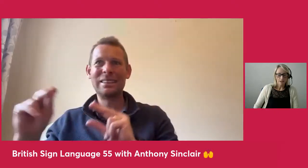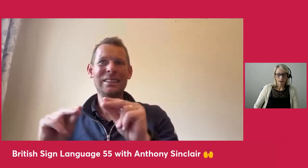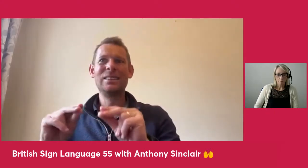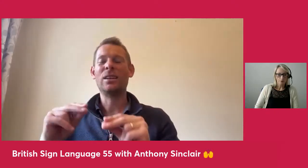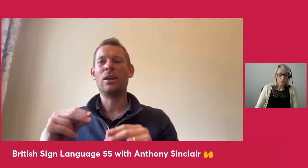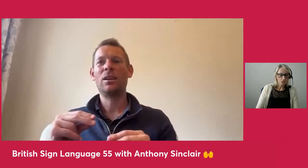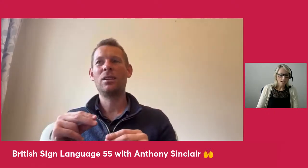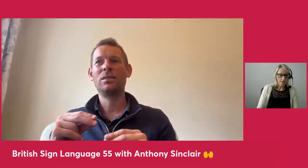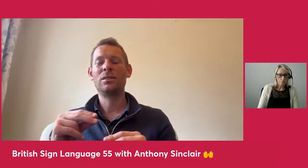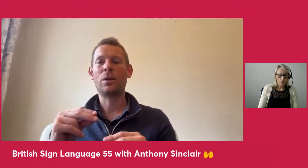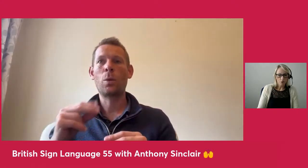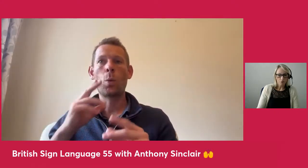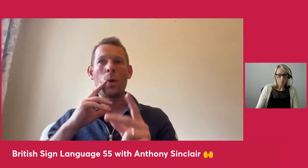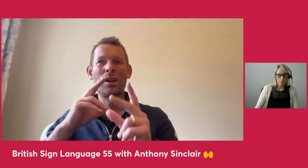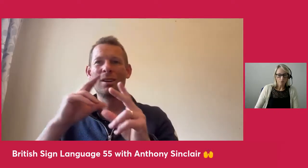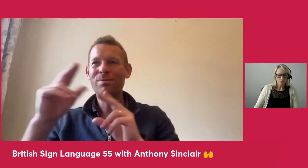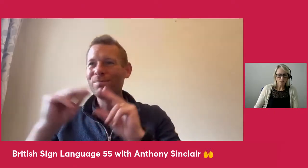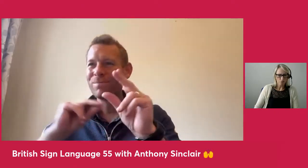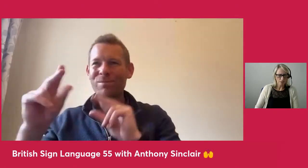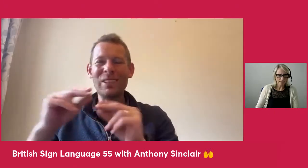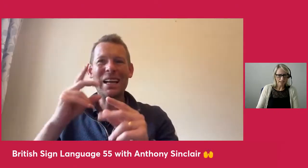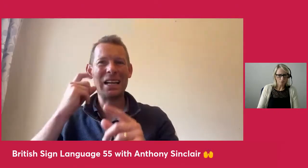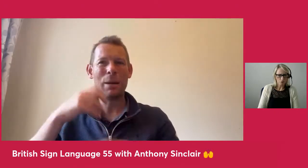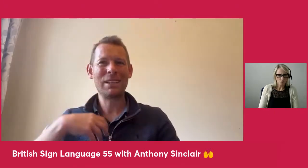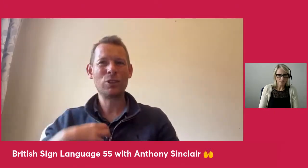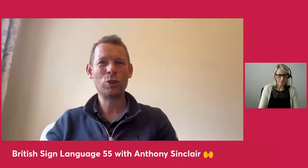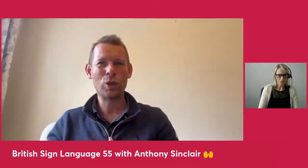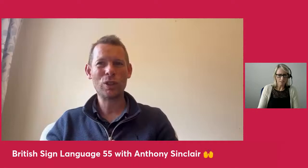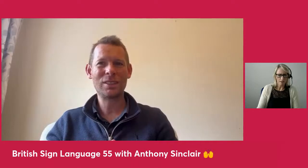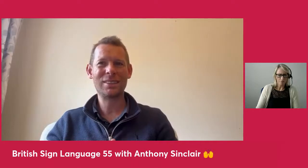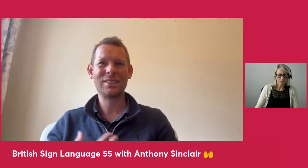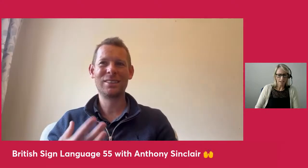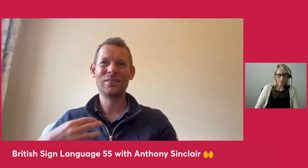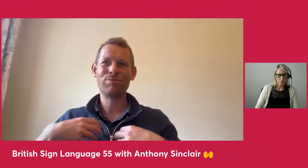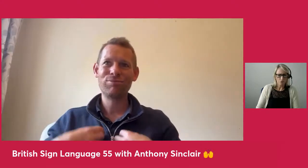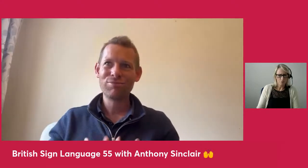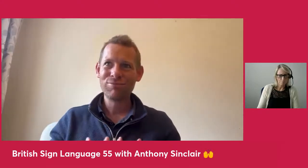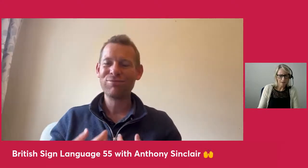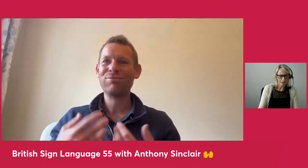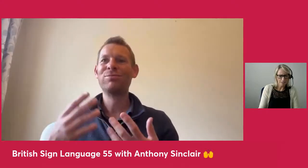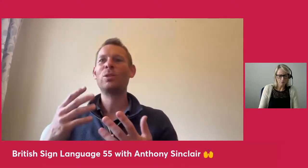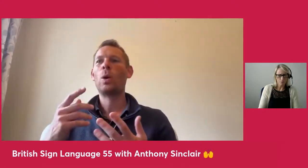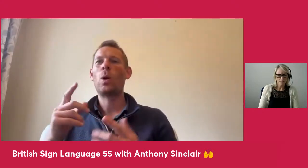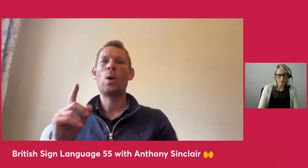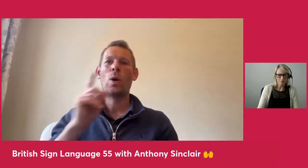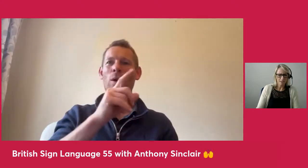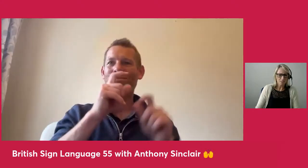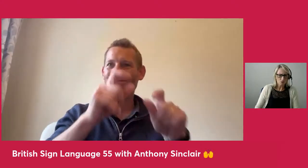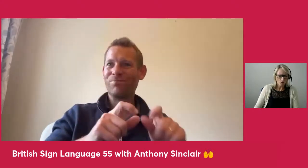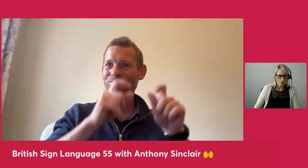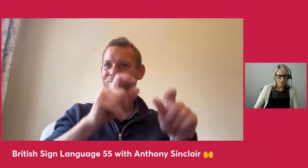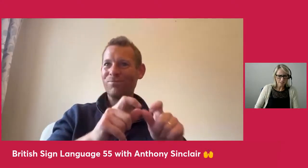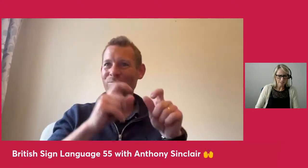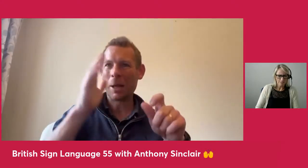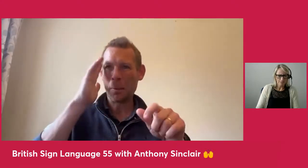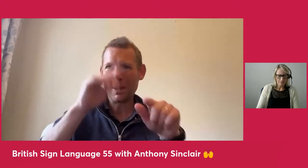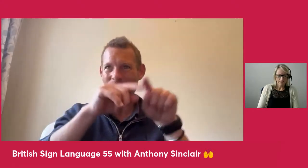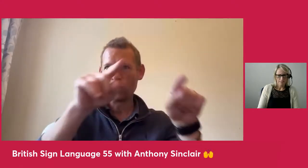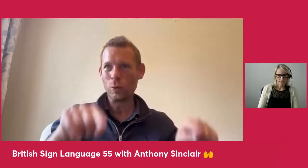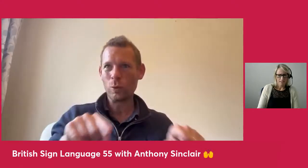imagine everybody's chatting around them. They don't really have a choice. They just have to kind of just manage, but it's